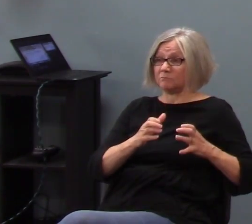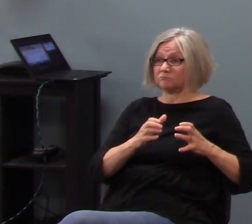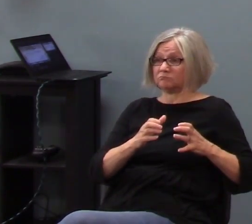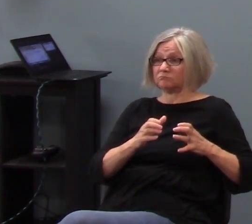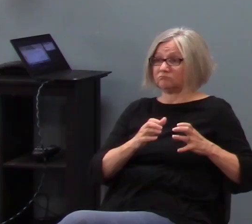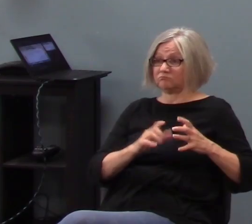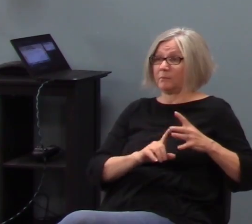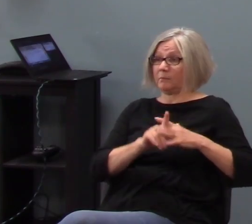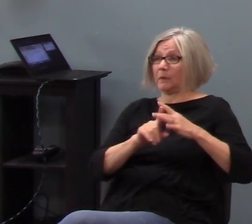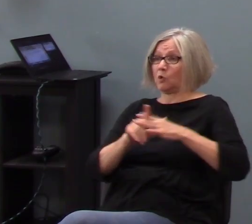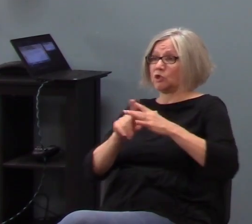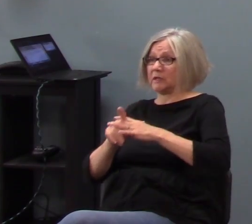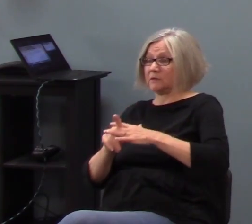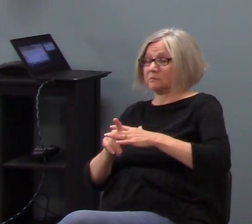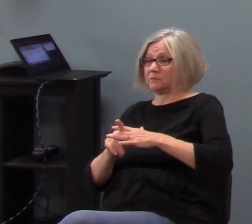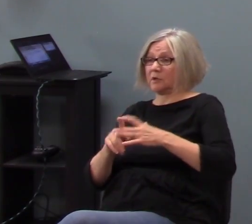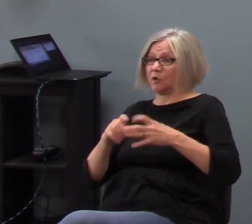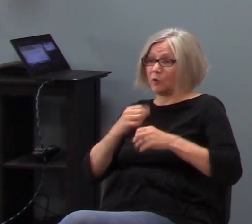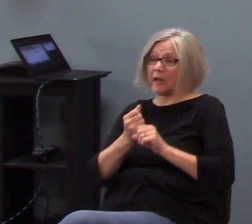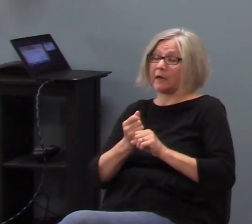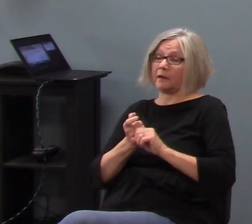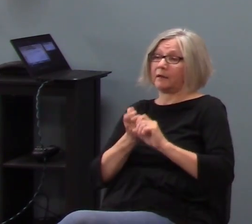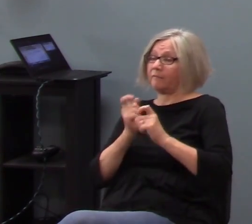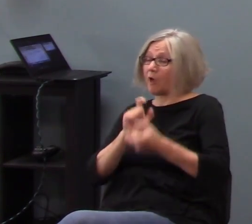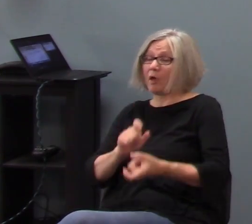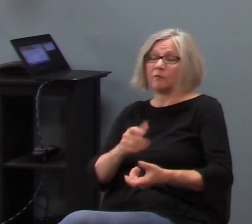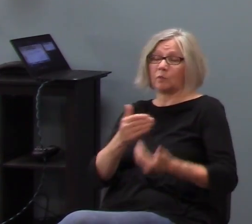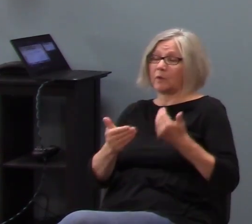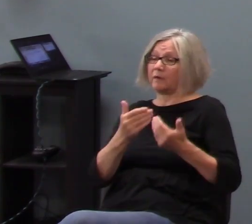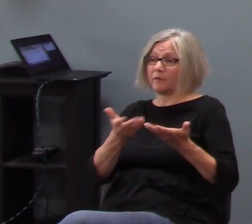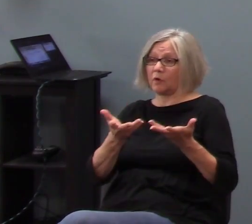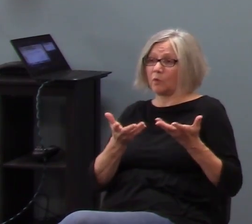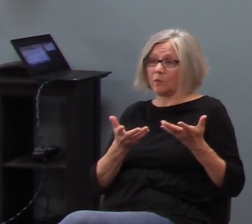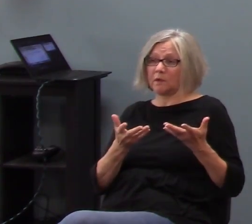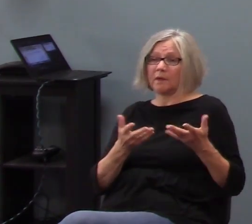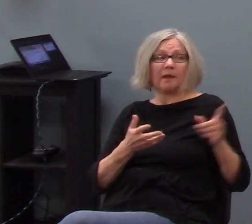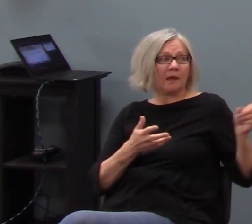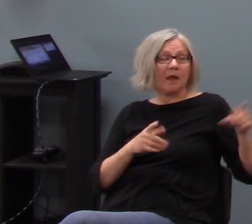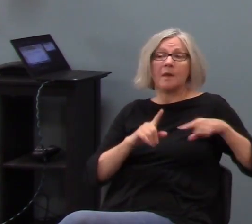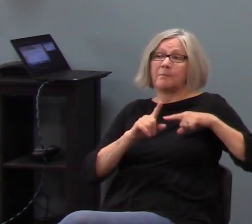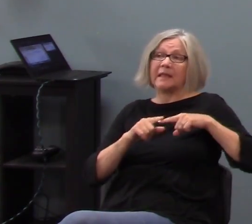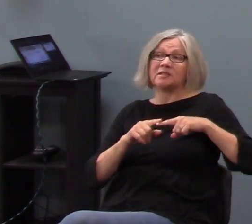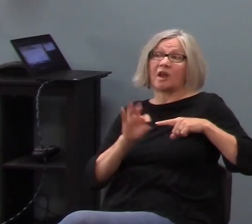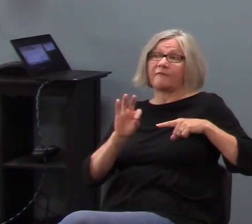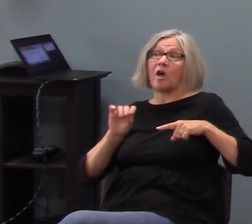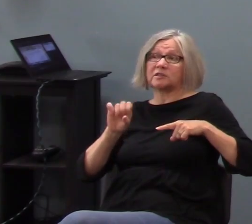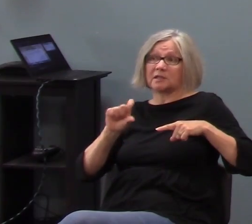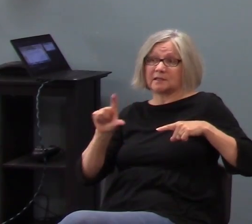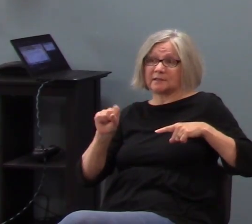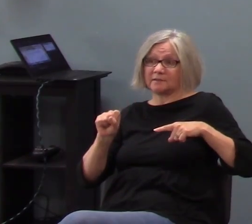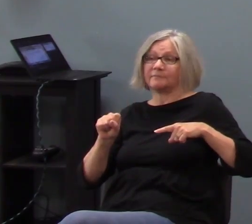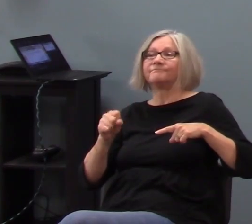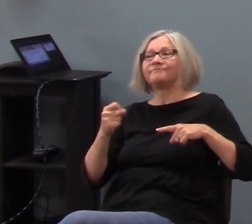emerging, created, evolved, whatever you want to call it. Based on fossils, Correct. The disagreement of whether it's 30